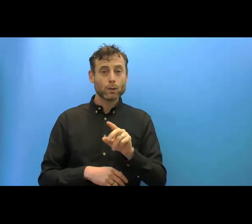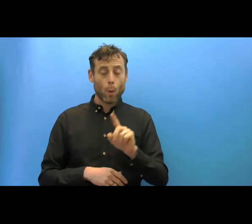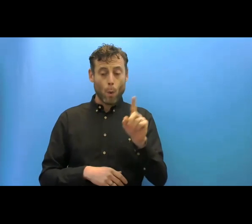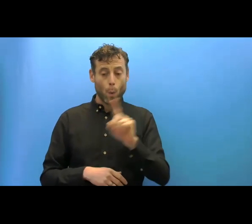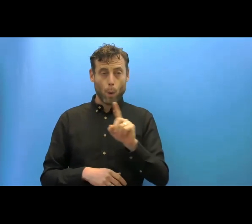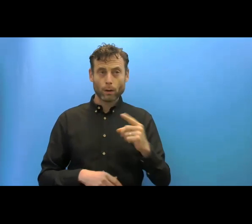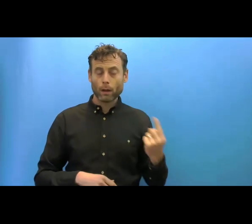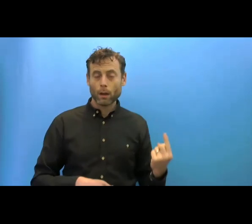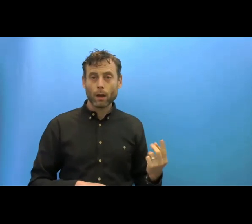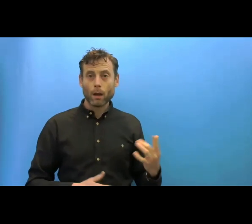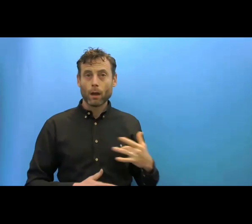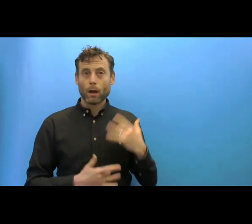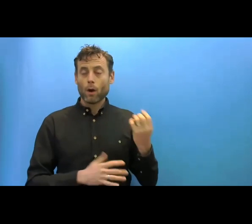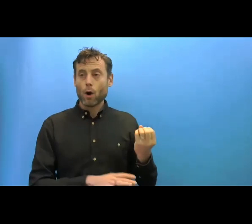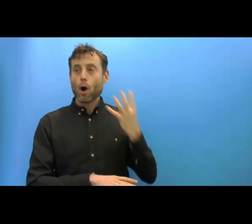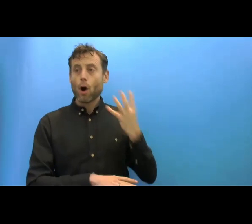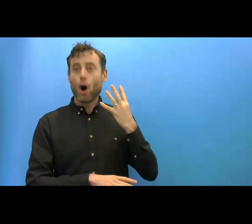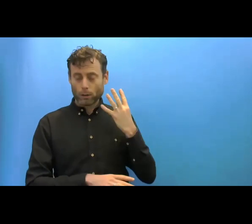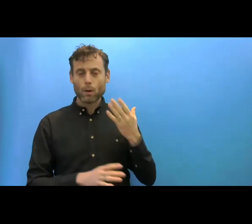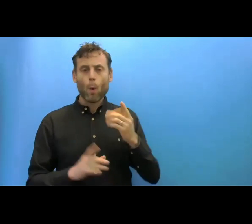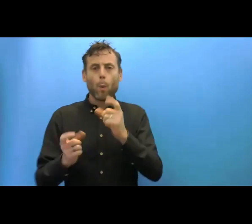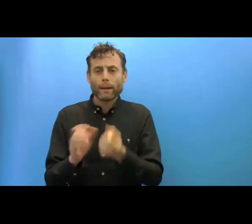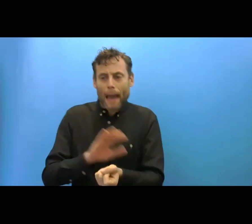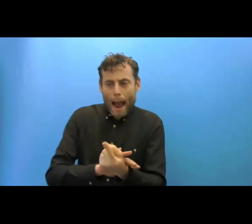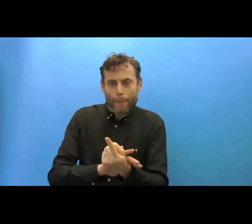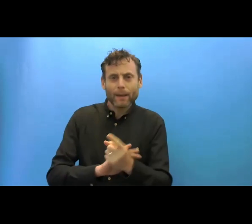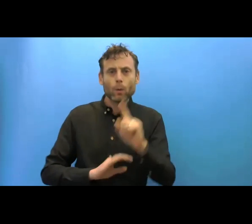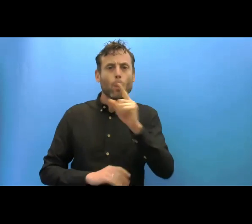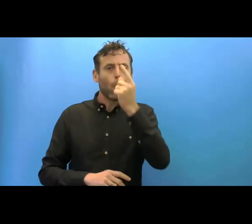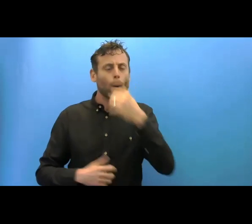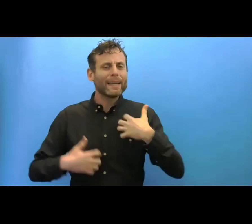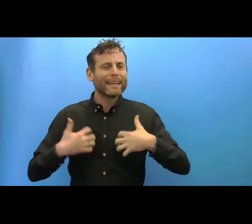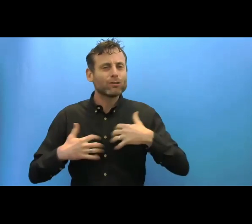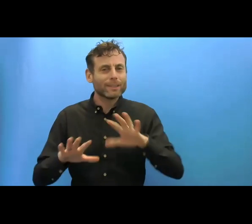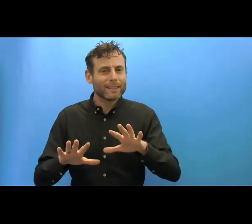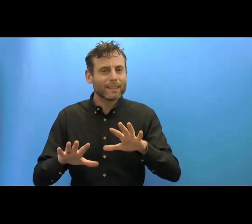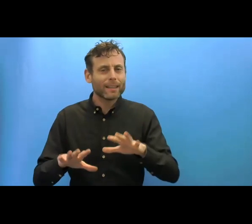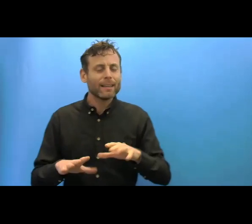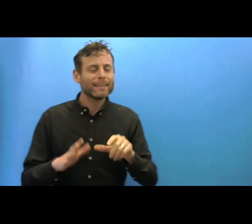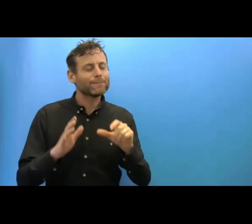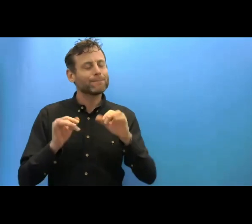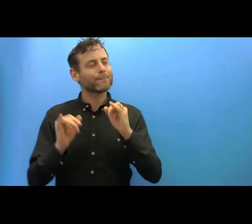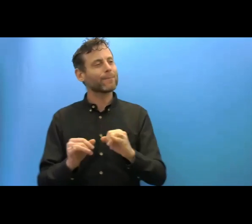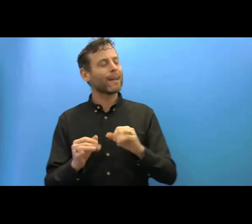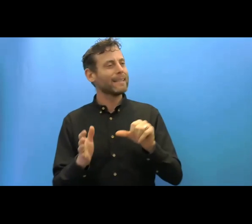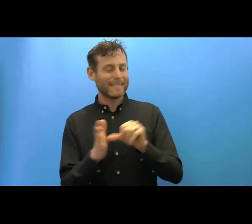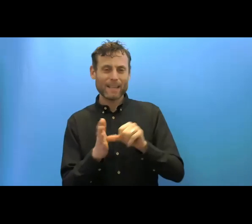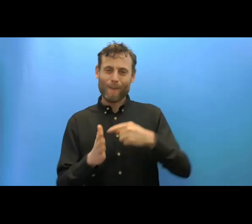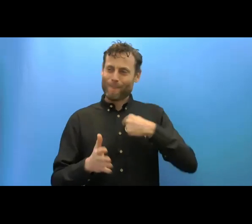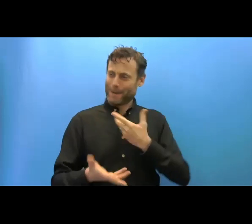there, and what might be potentially interesting. It's a difficult thing to speak about because I can't tell